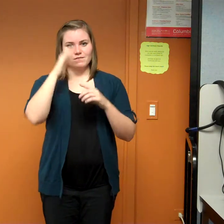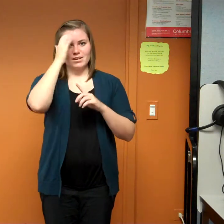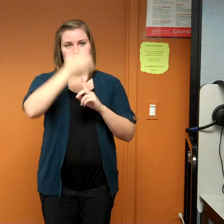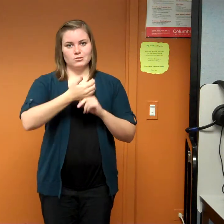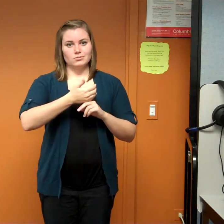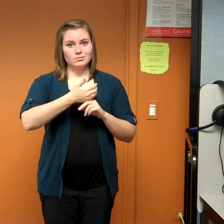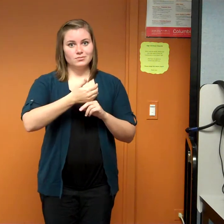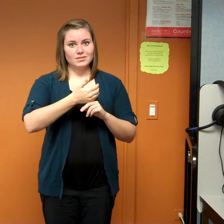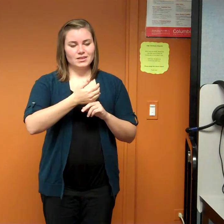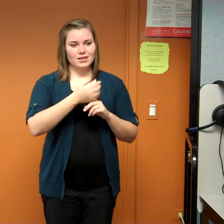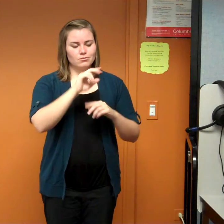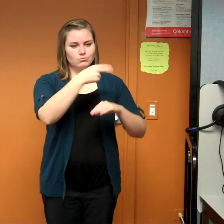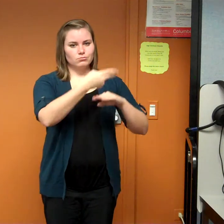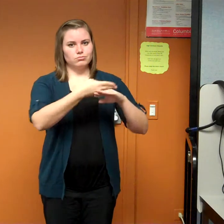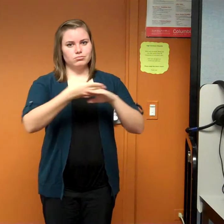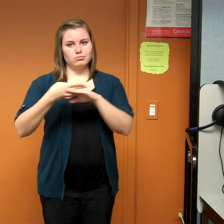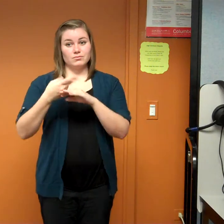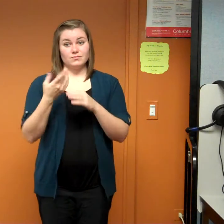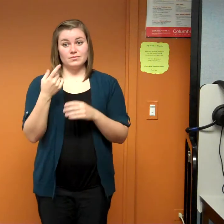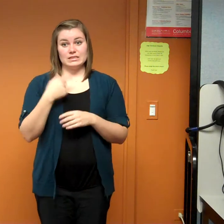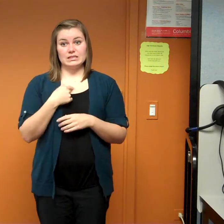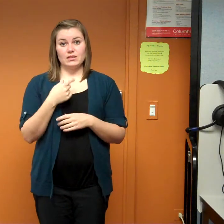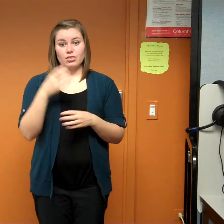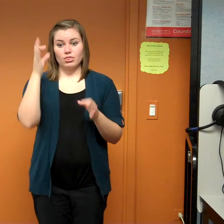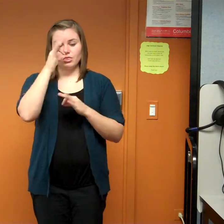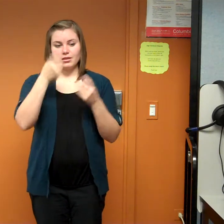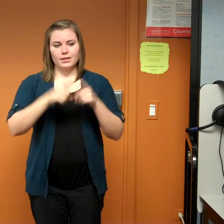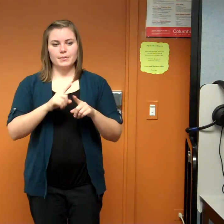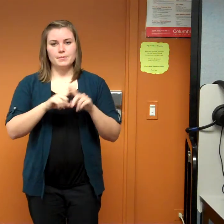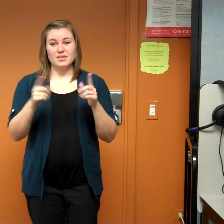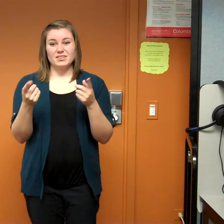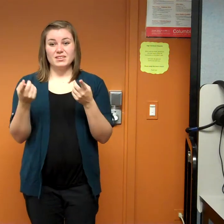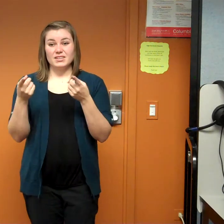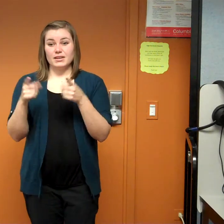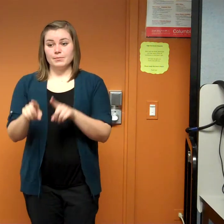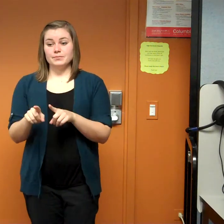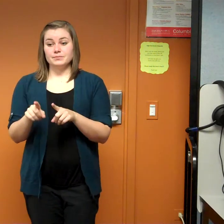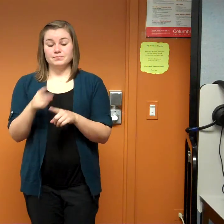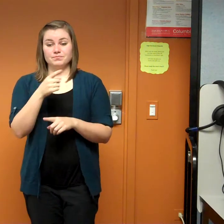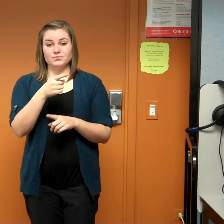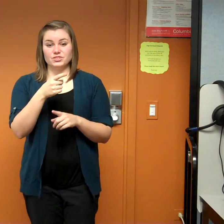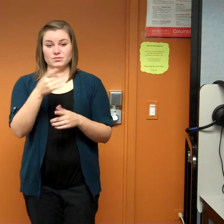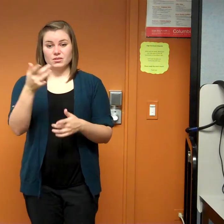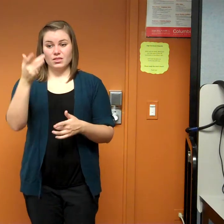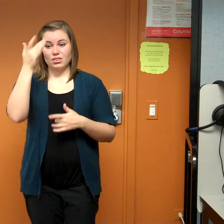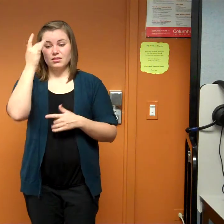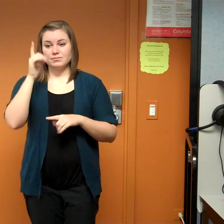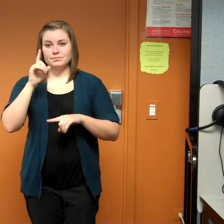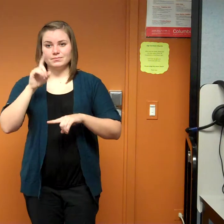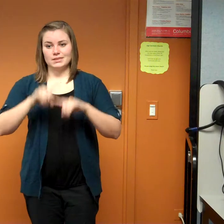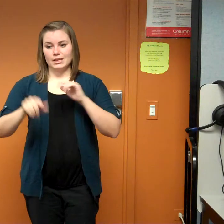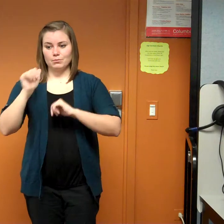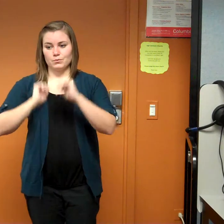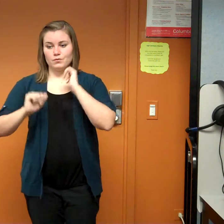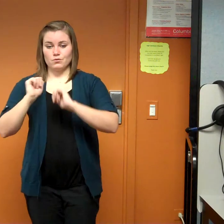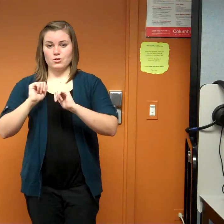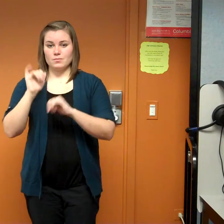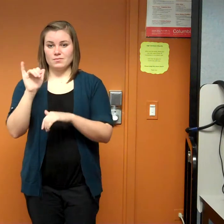Anyways, so she was unable to perform, Idina Menzel was unable to perform for the last performance